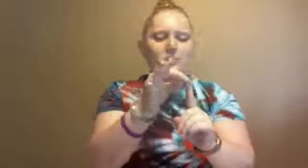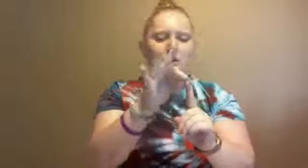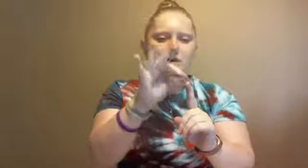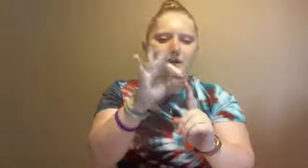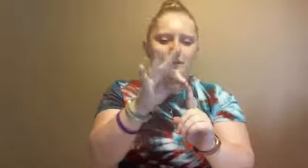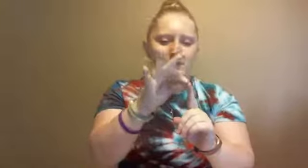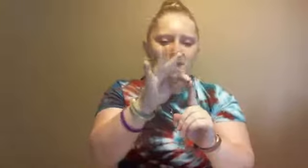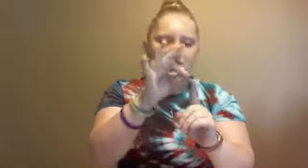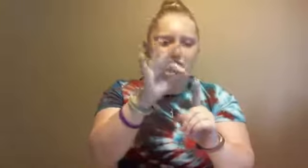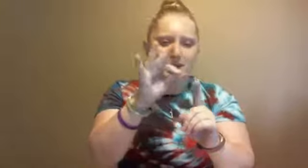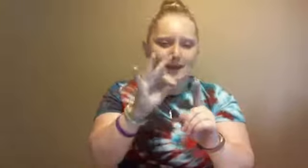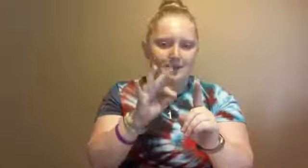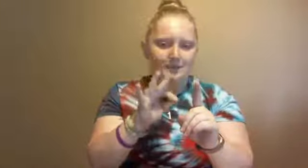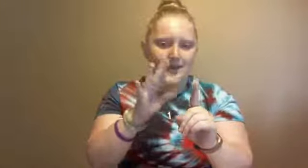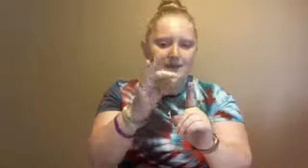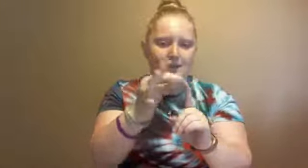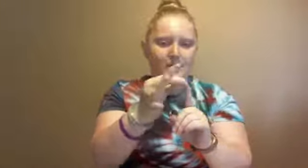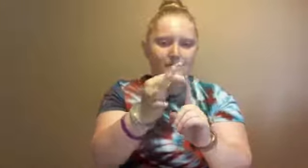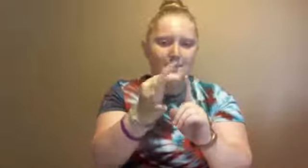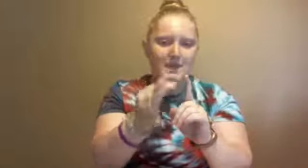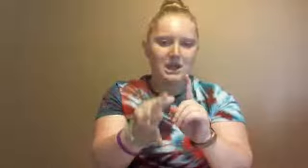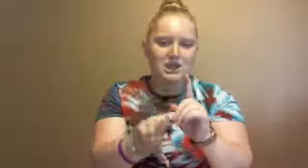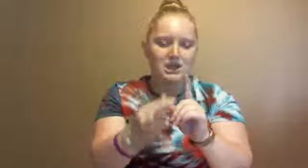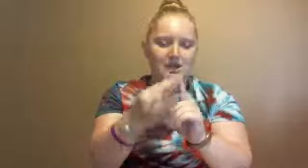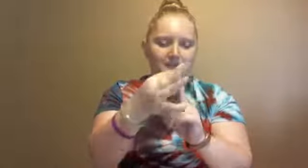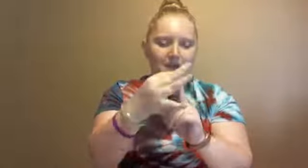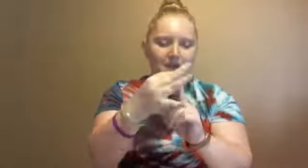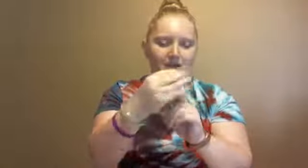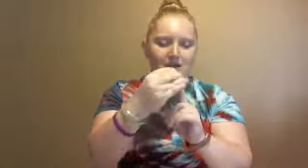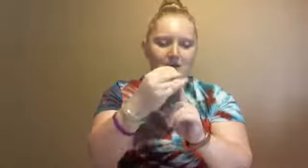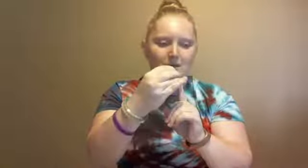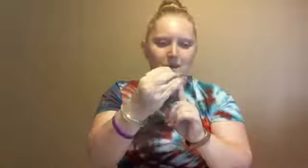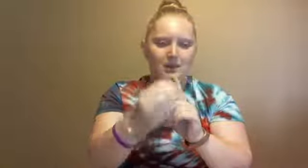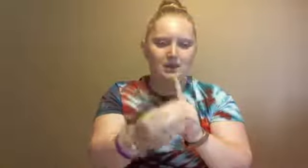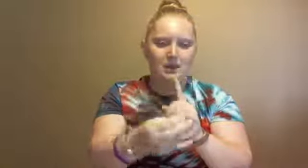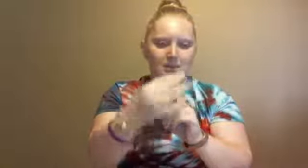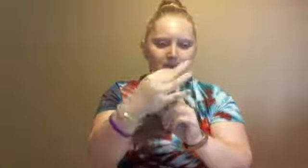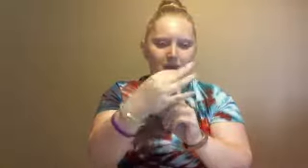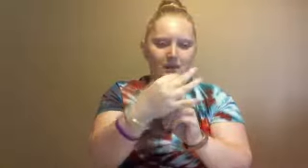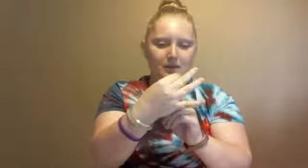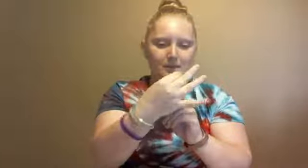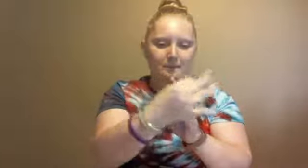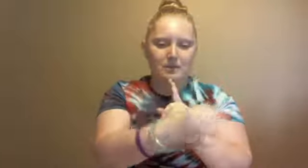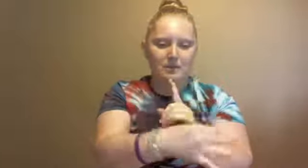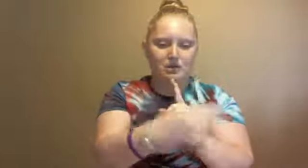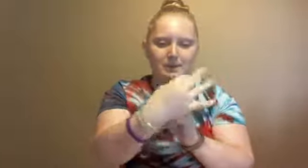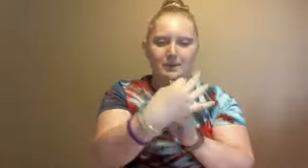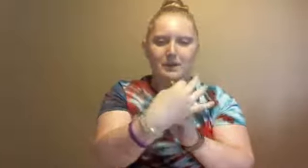you pinch it and peel. Pinch and peel. Pinch and peel. Pinch and peel.